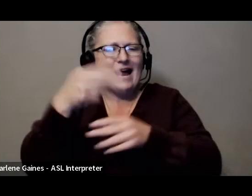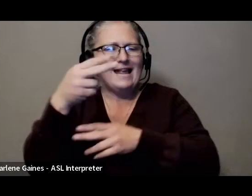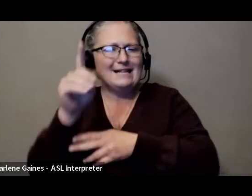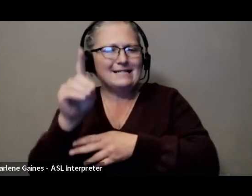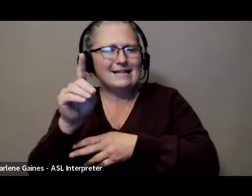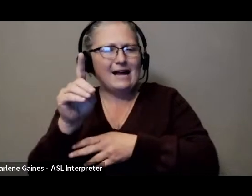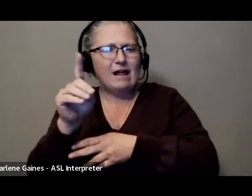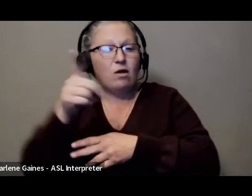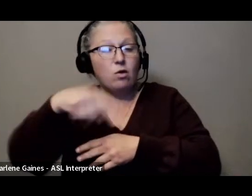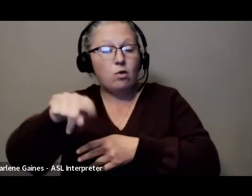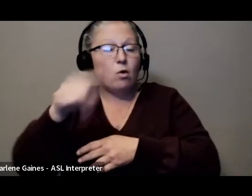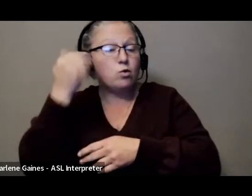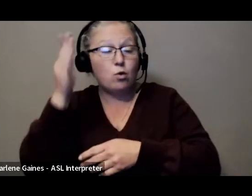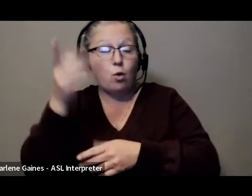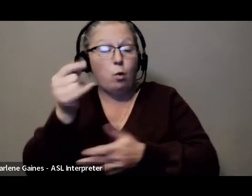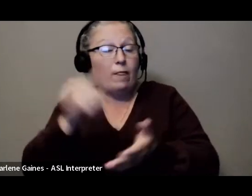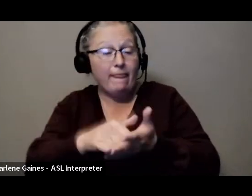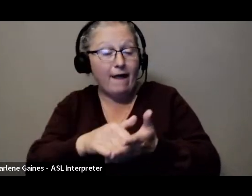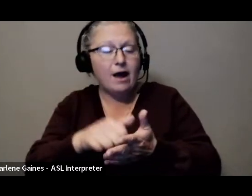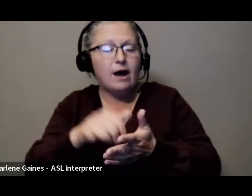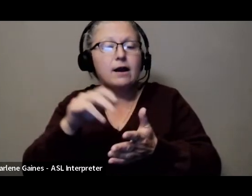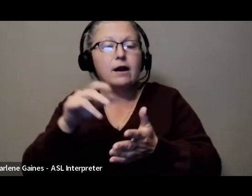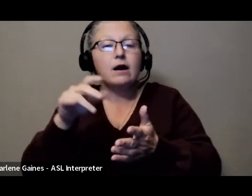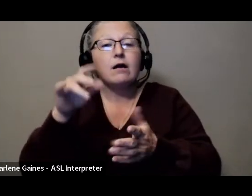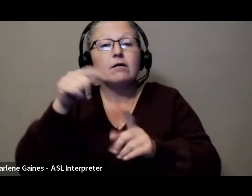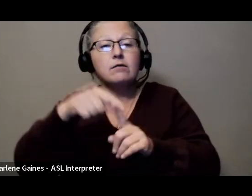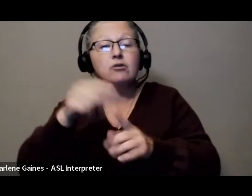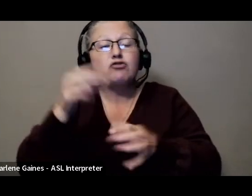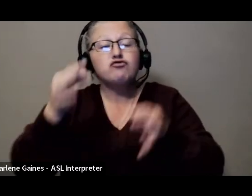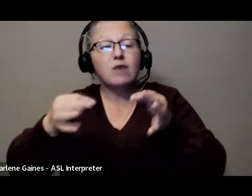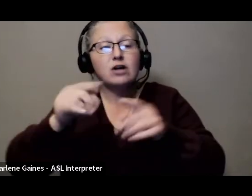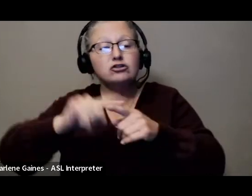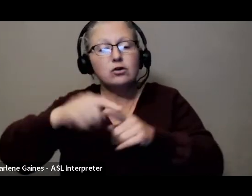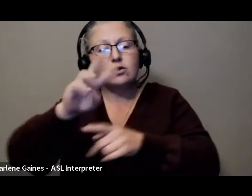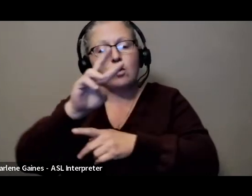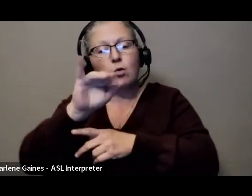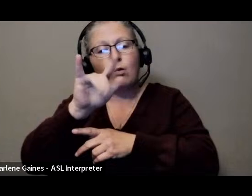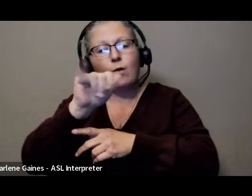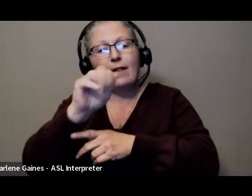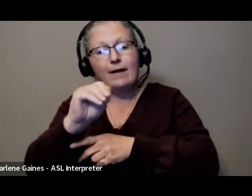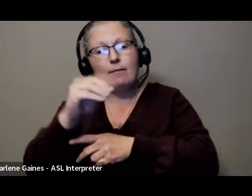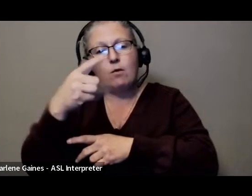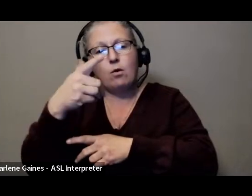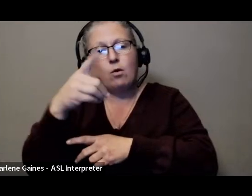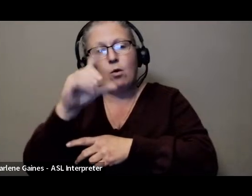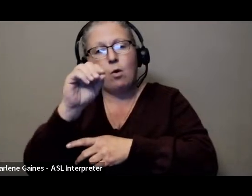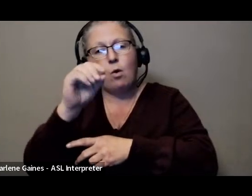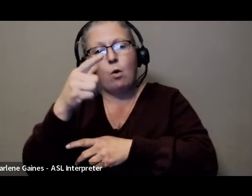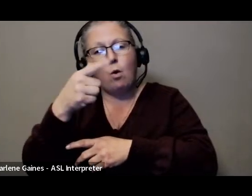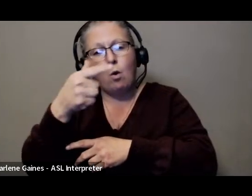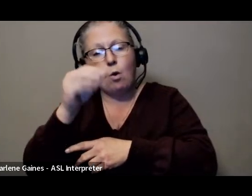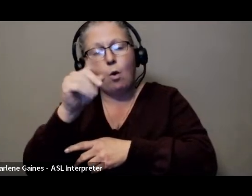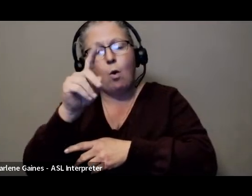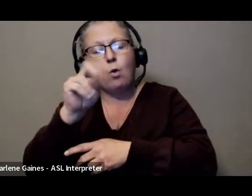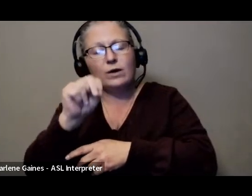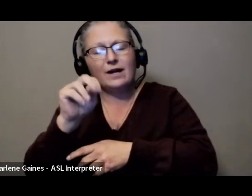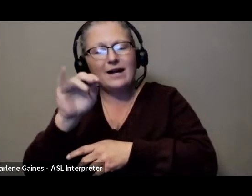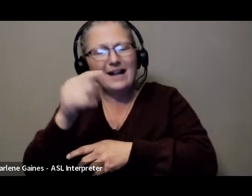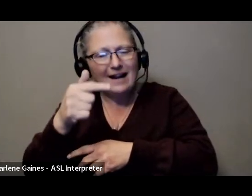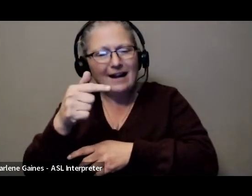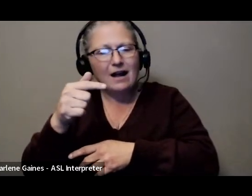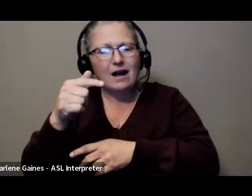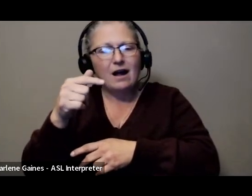For those of you who don't know what that is, the trial starts with William Golding, accused of libeling human nature in Lord